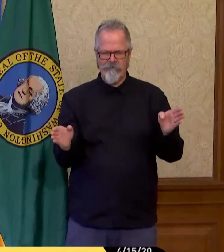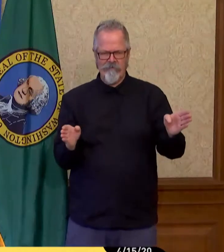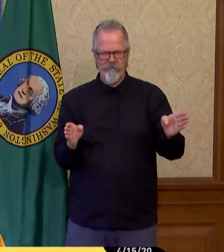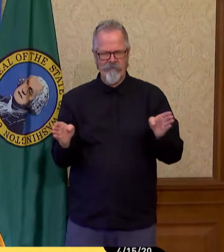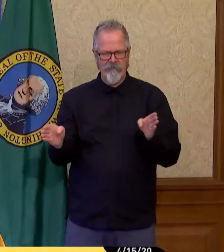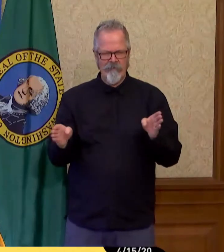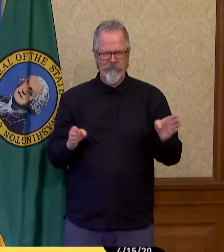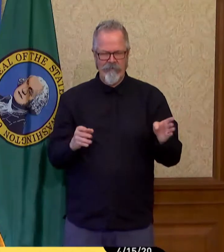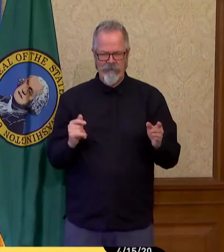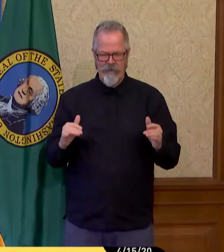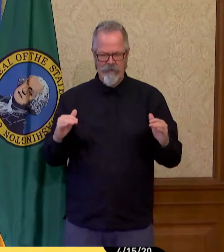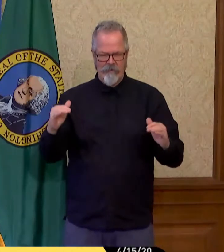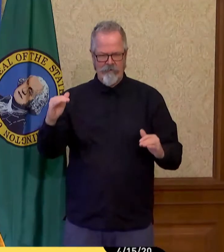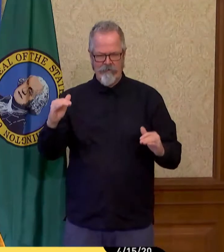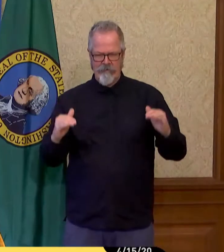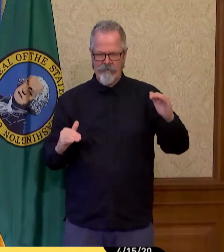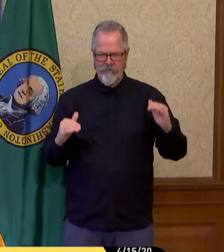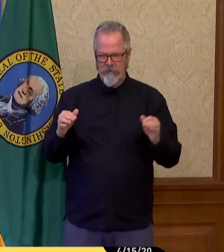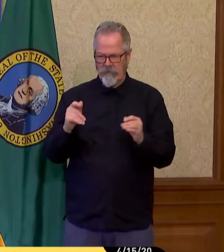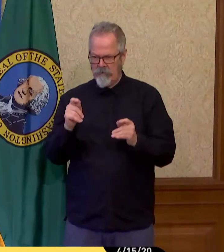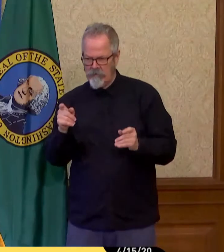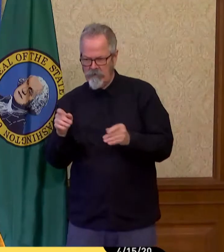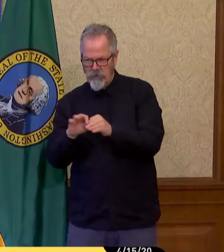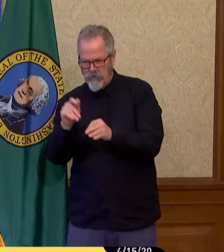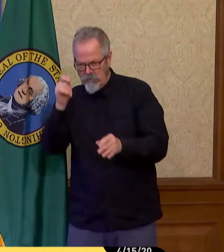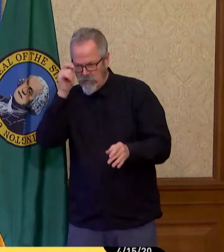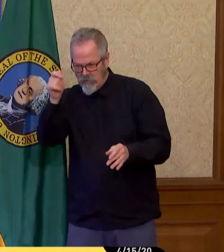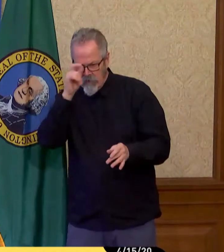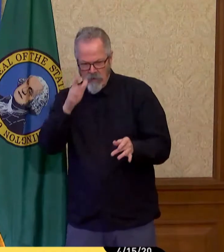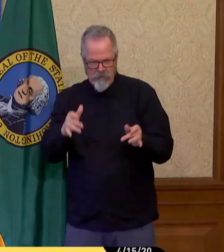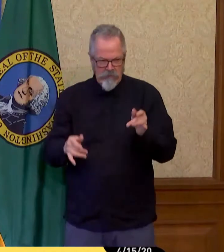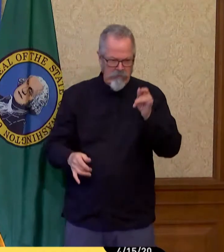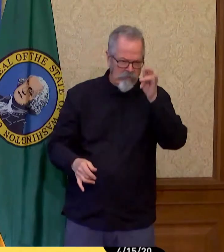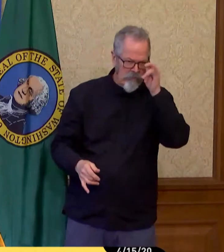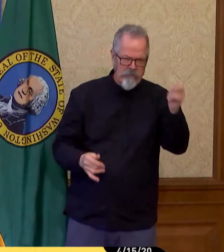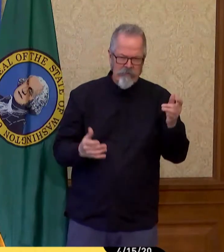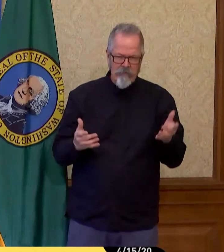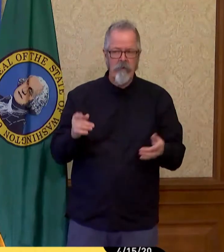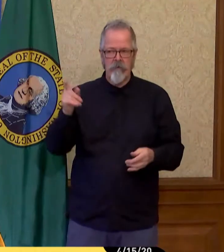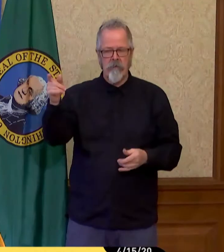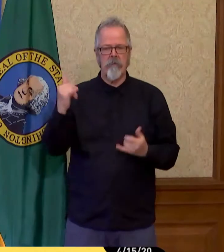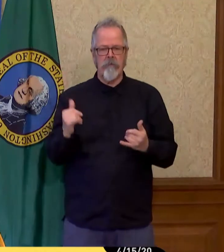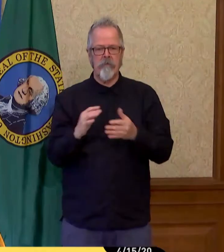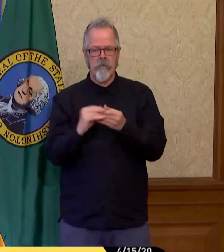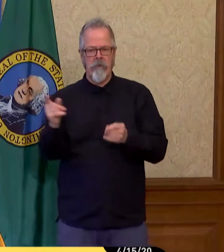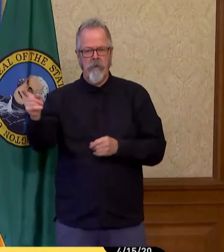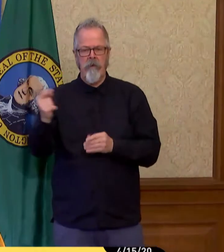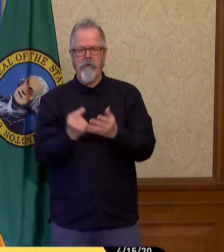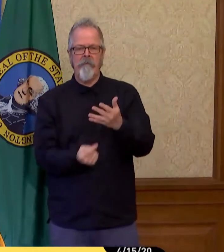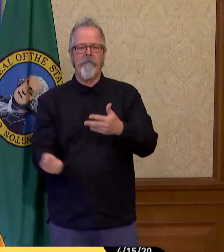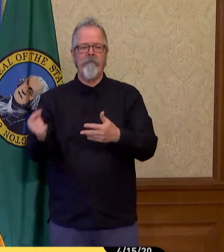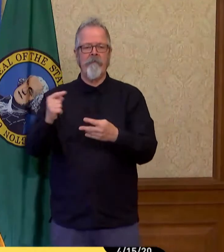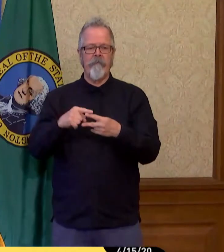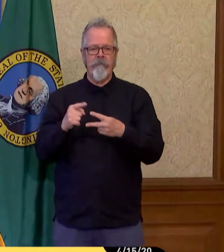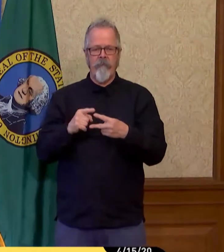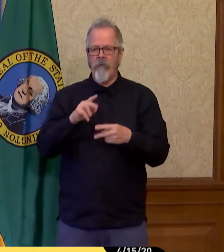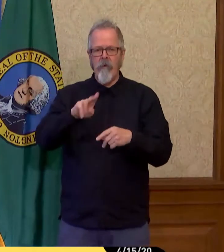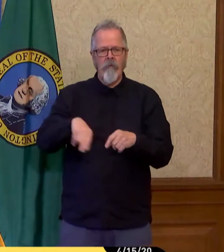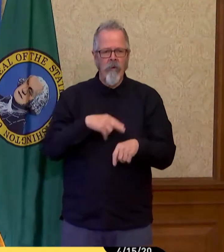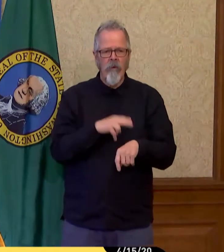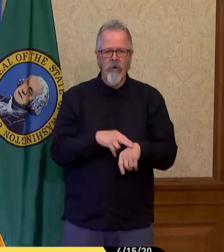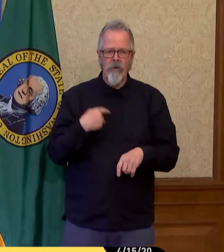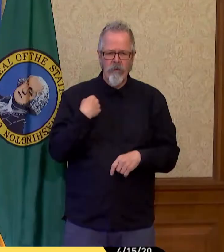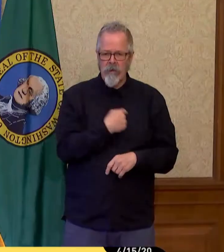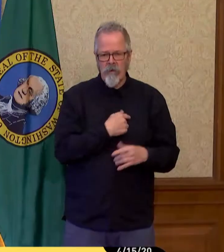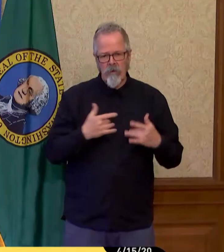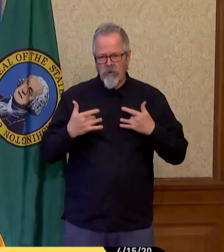institution, there's 17,000 people, 94% of them are going to come back to our communities. All of them, like any human being,